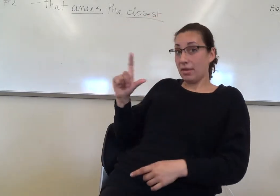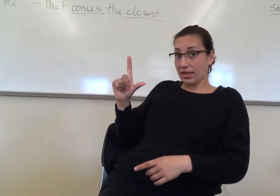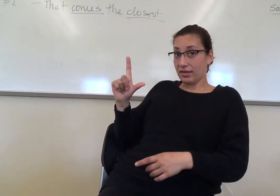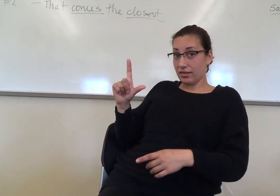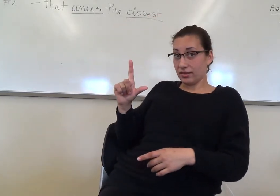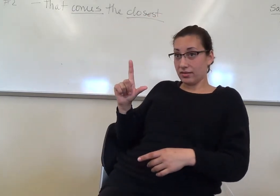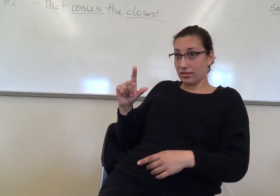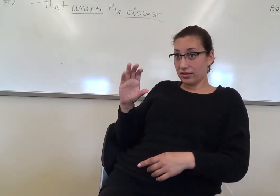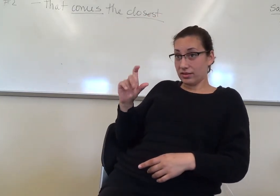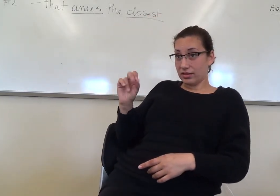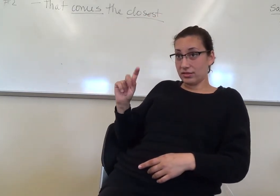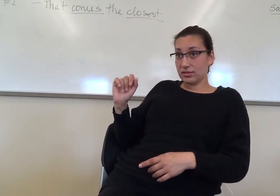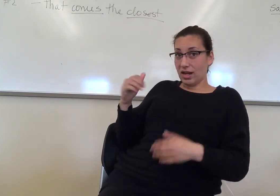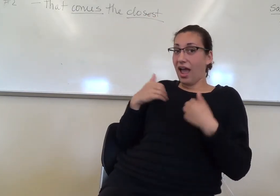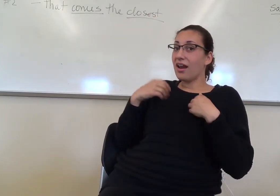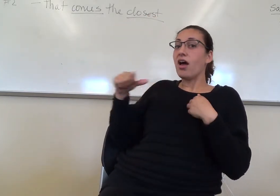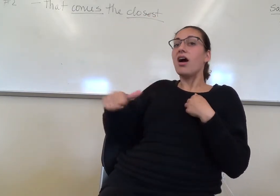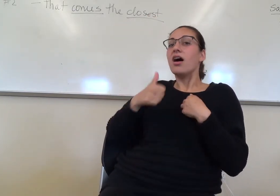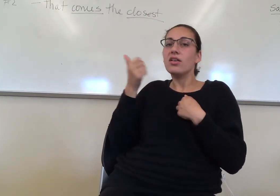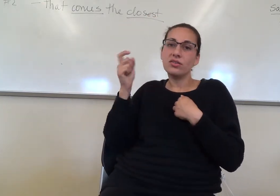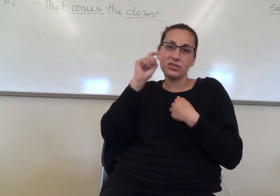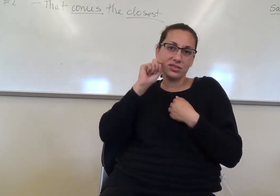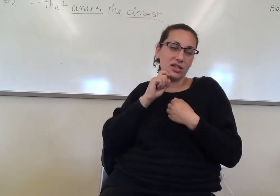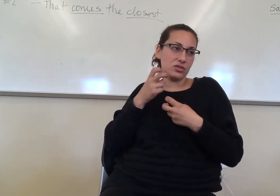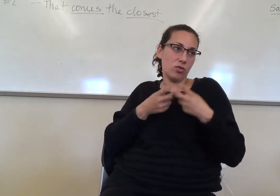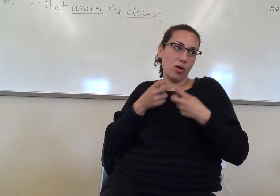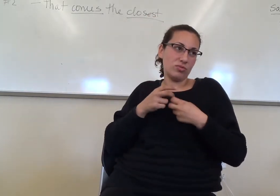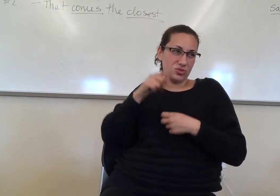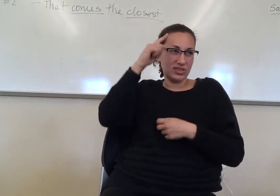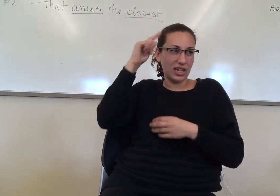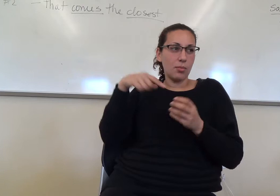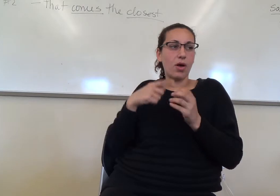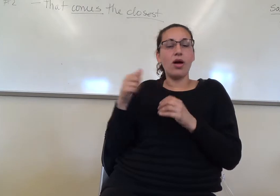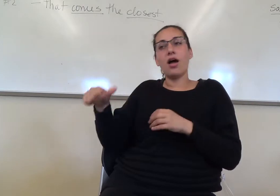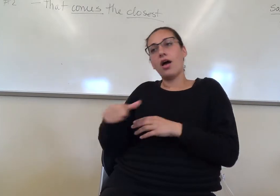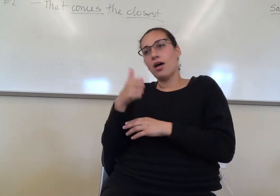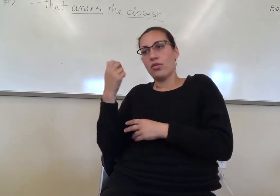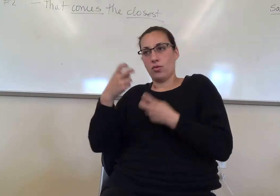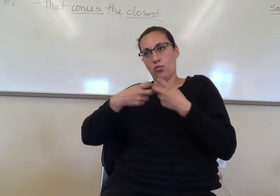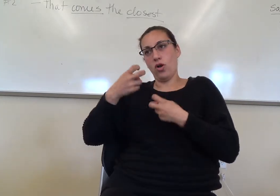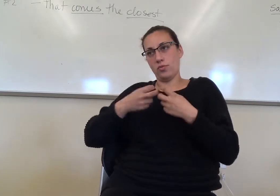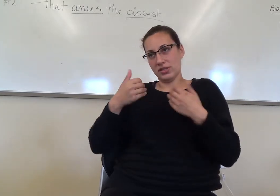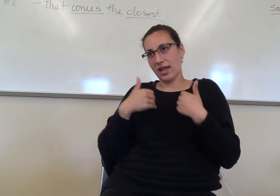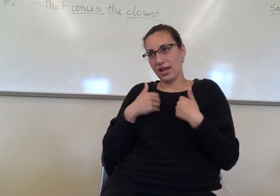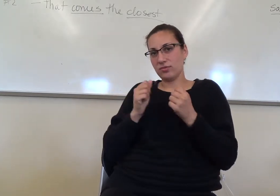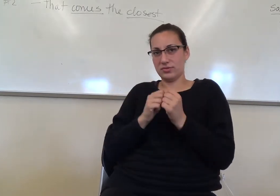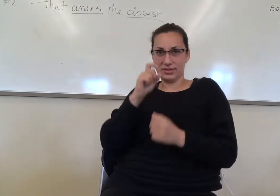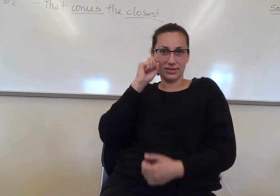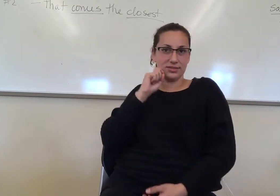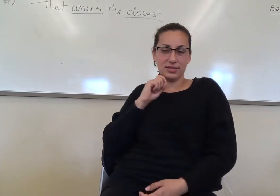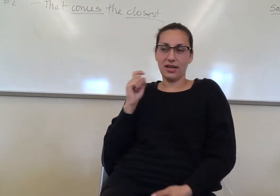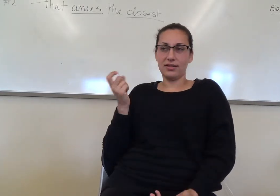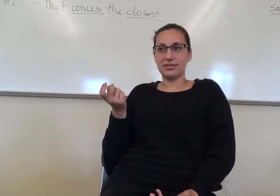you're thinking of. You're thinking of his other issues, but that didn't come into this, okay?